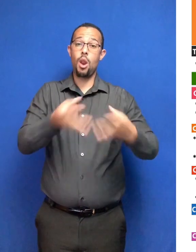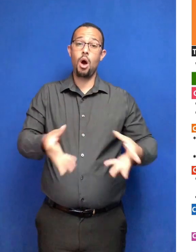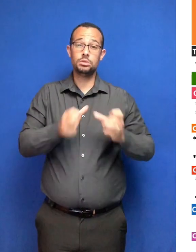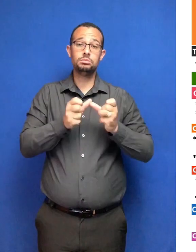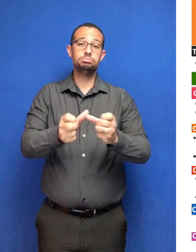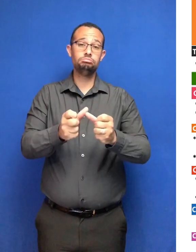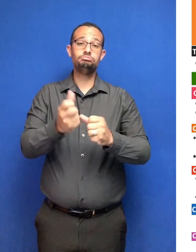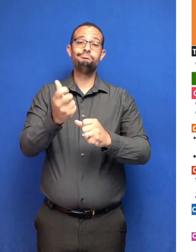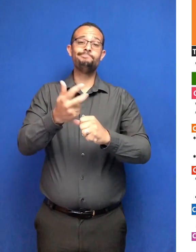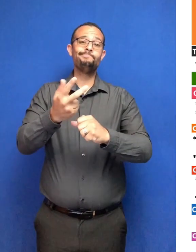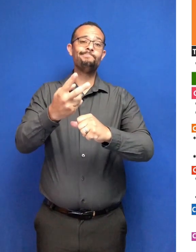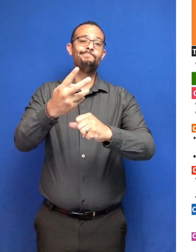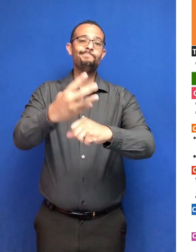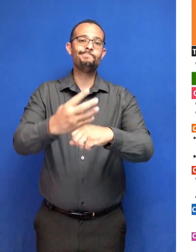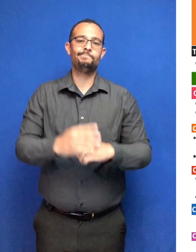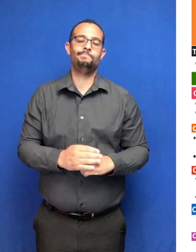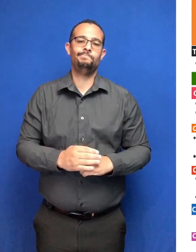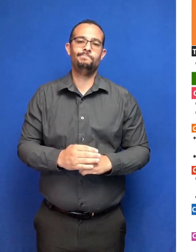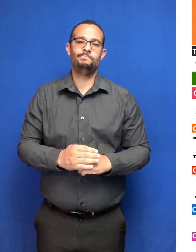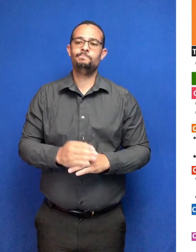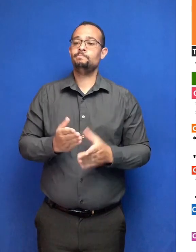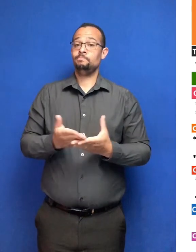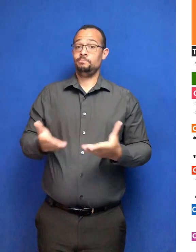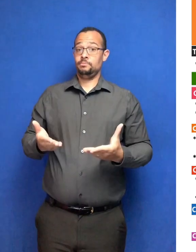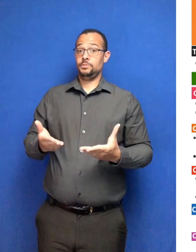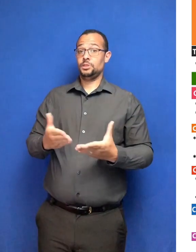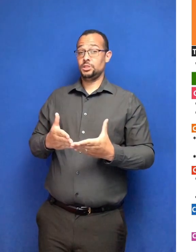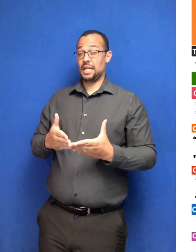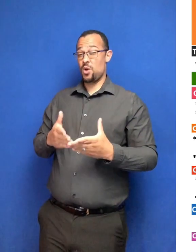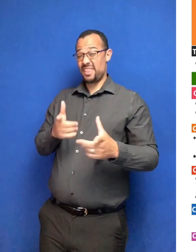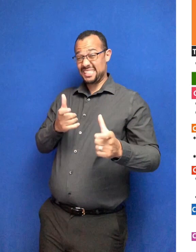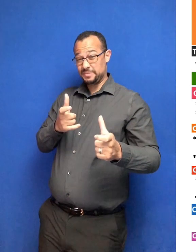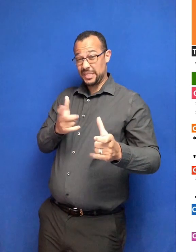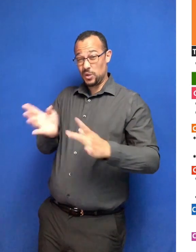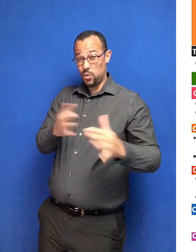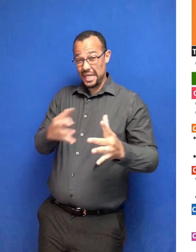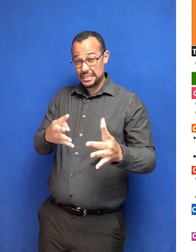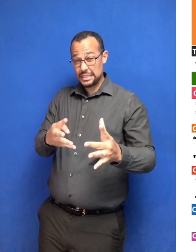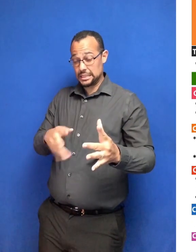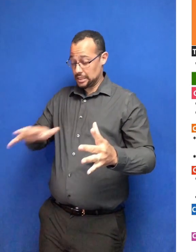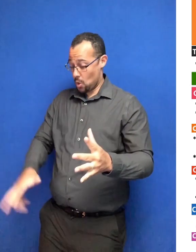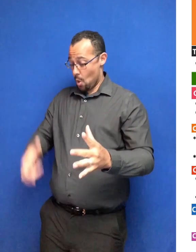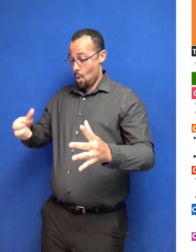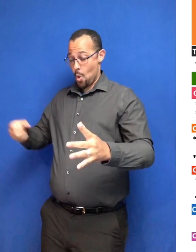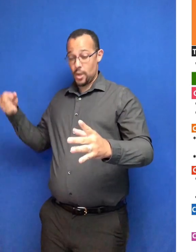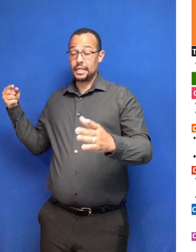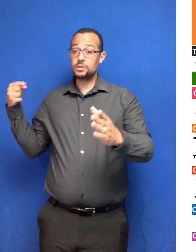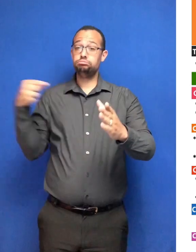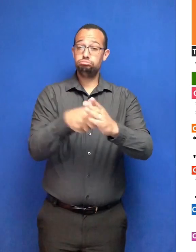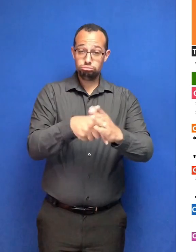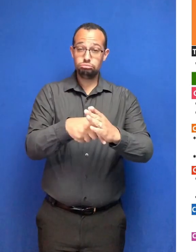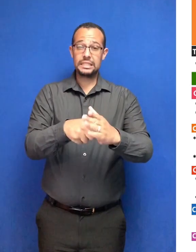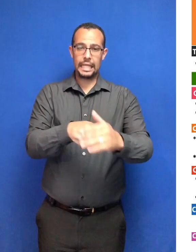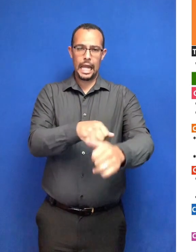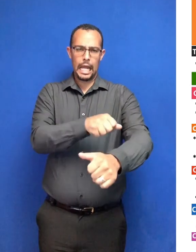Airborne debris, items that are picked up and thrown with these speeds, can truly injure or even kill a